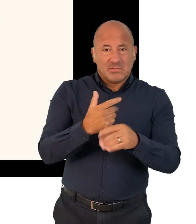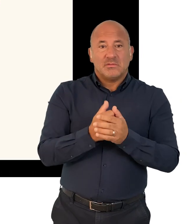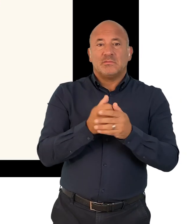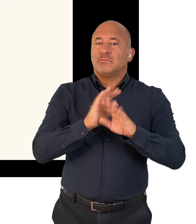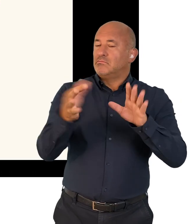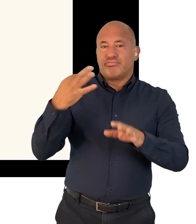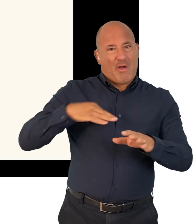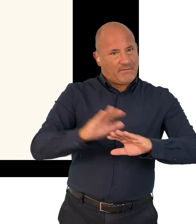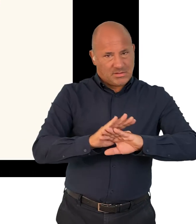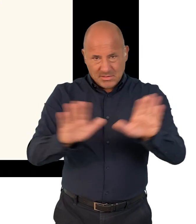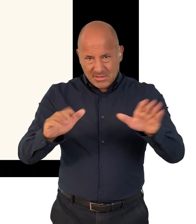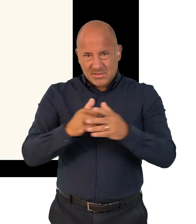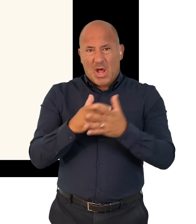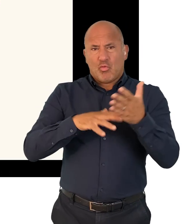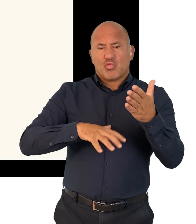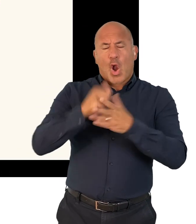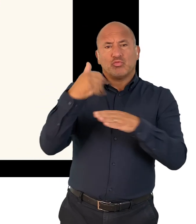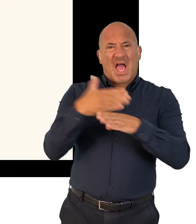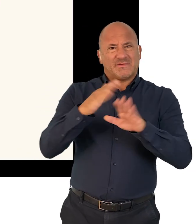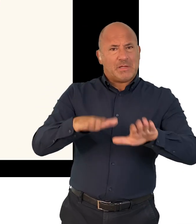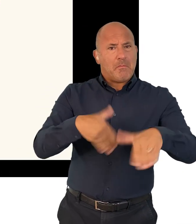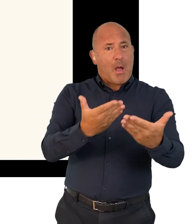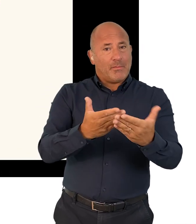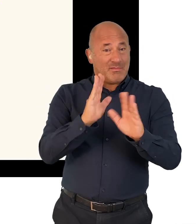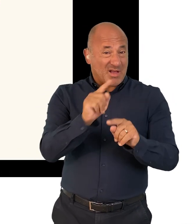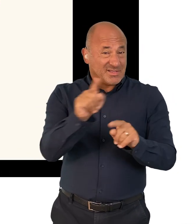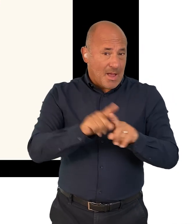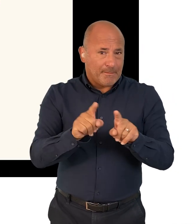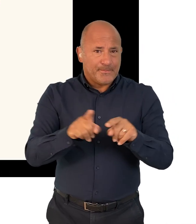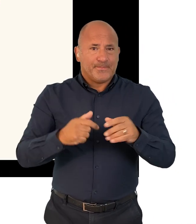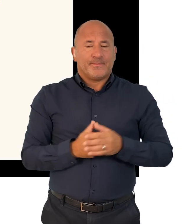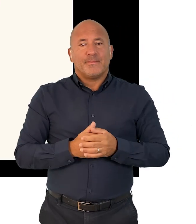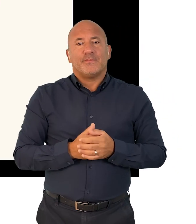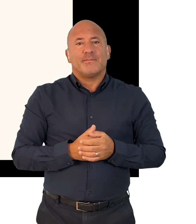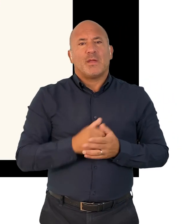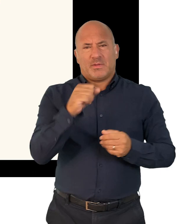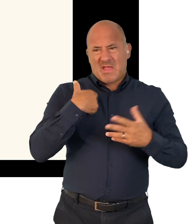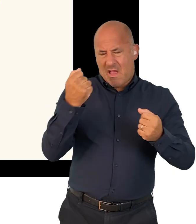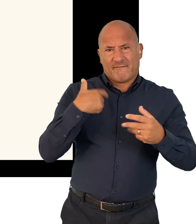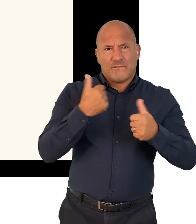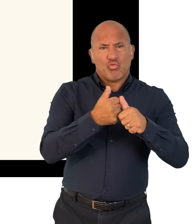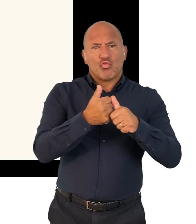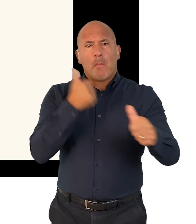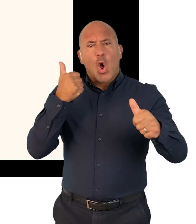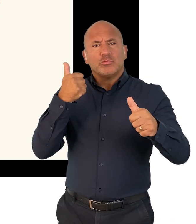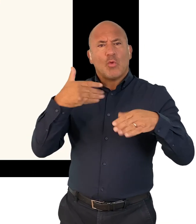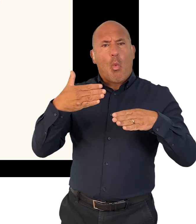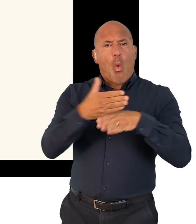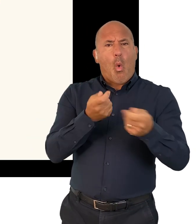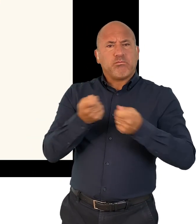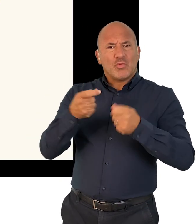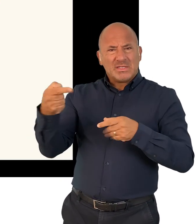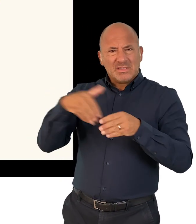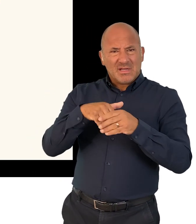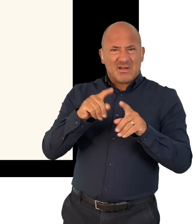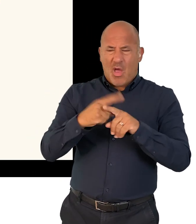England, operating on a not-for-profit basis and delivering cultural activities. If you employ a commercial operator for your assets,